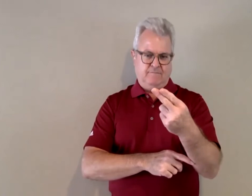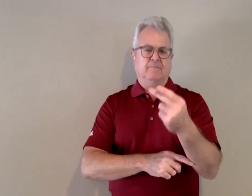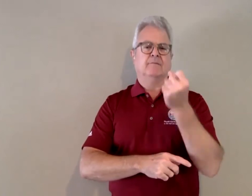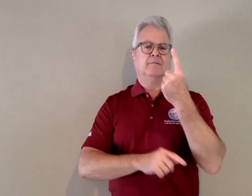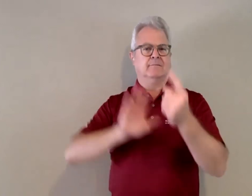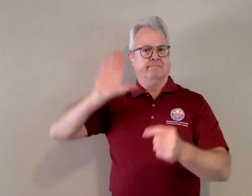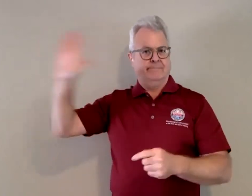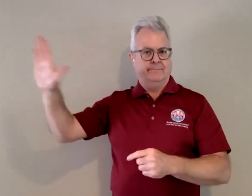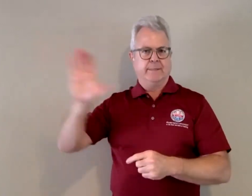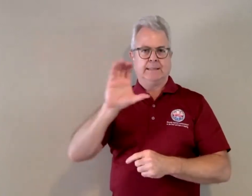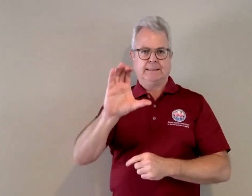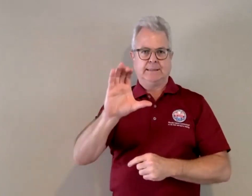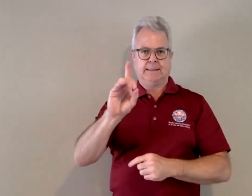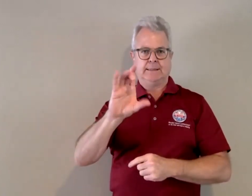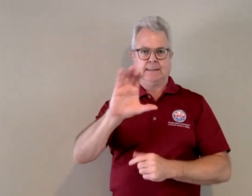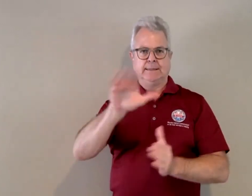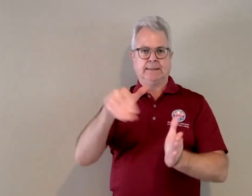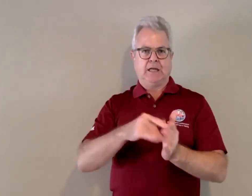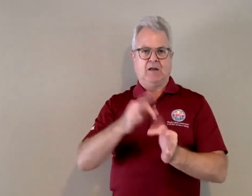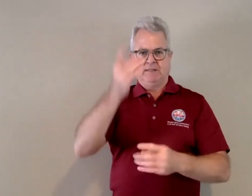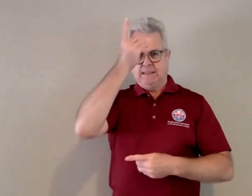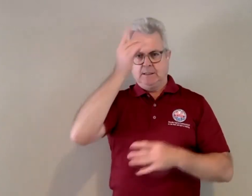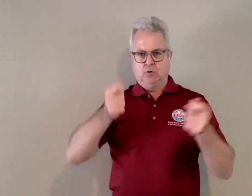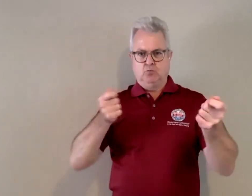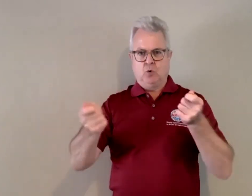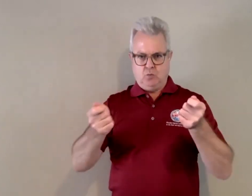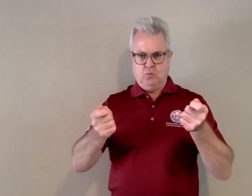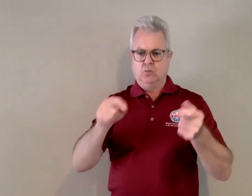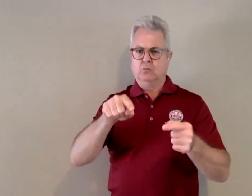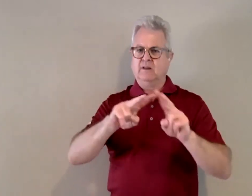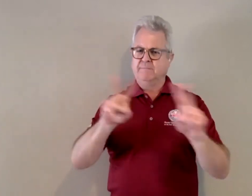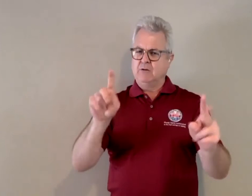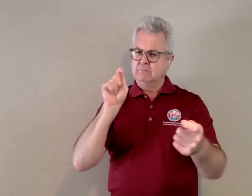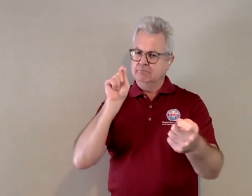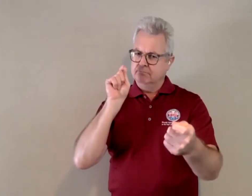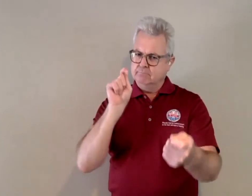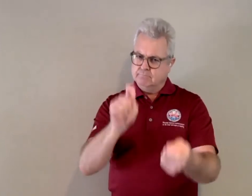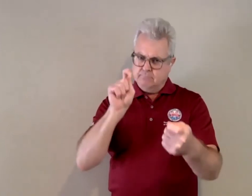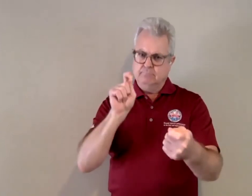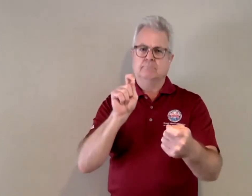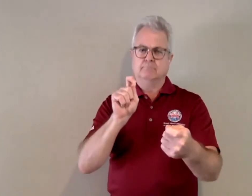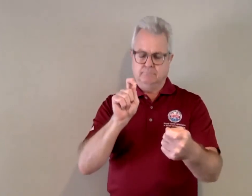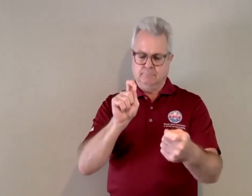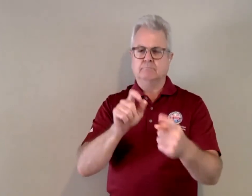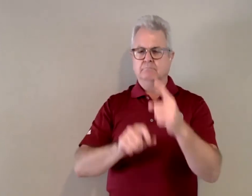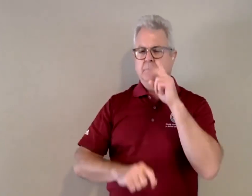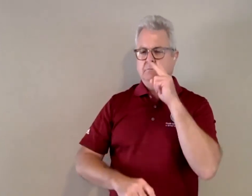want to show you this graph from the CDC, the Center for Disease Controls, and it's